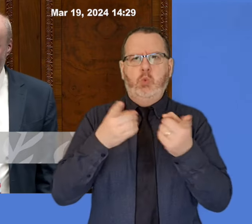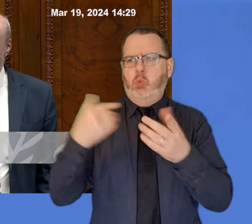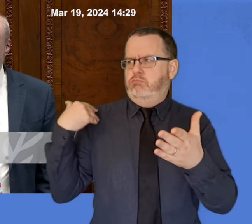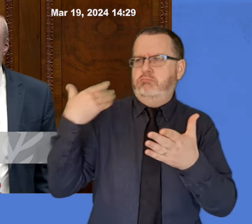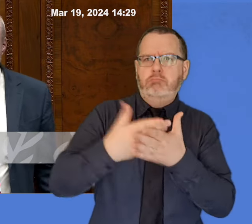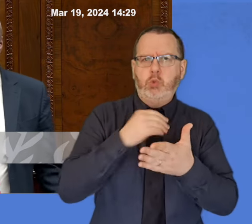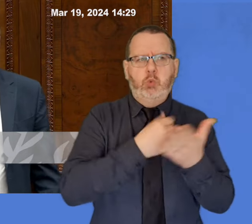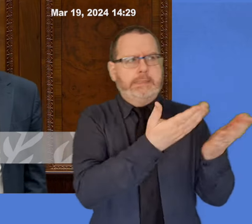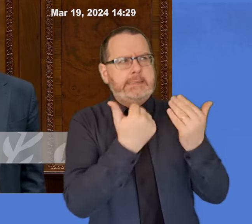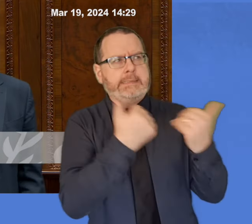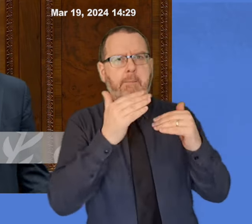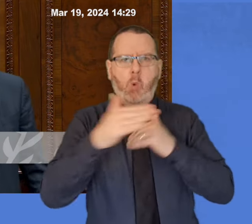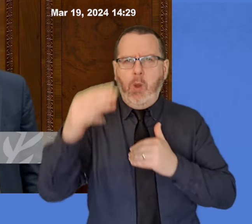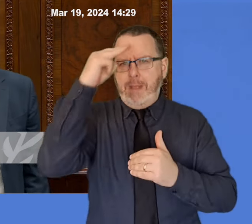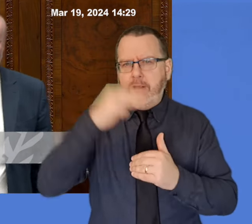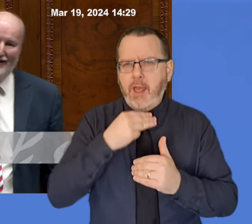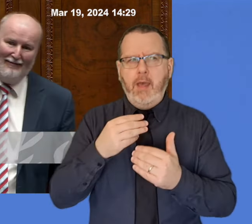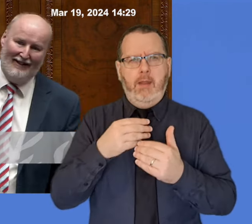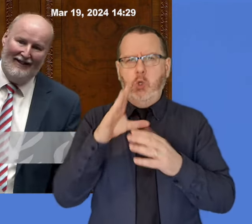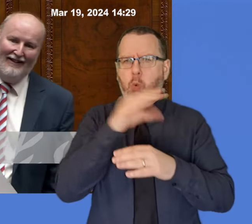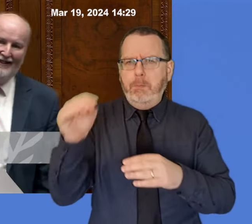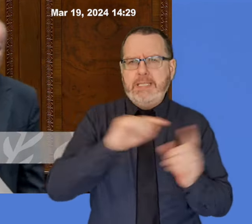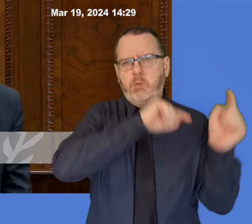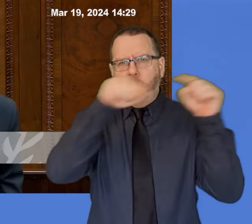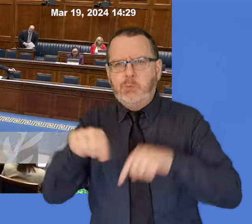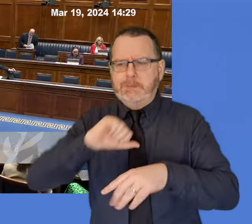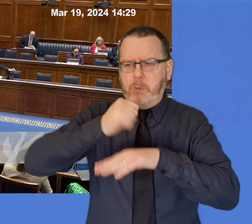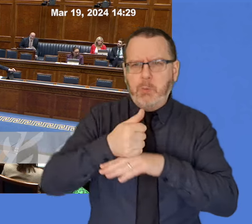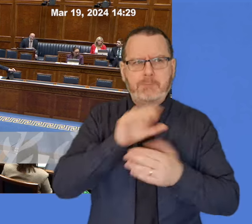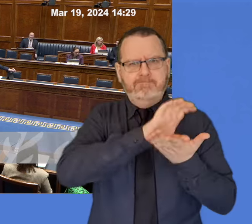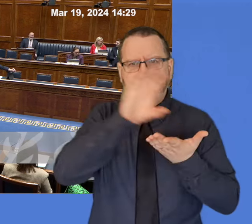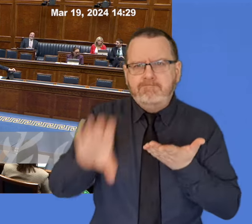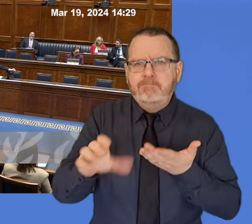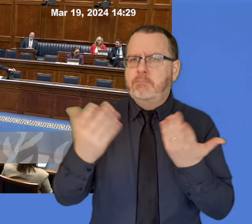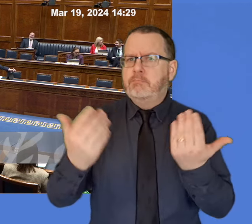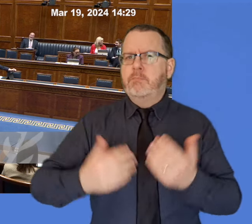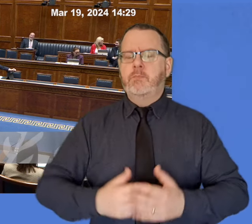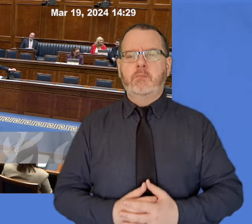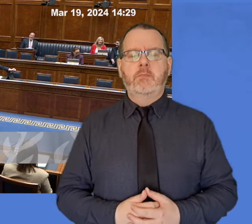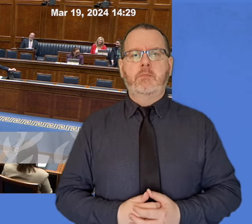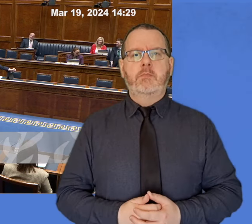department's efforts to attract more US investment? Minister. Well,